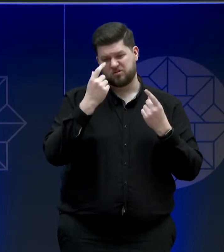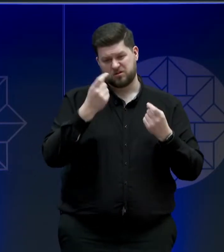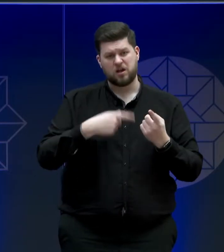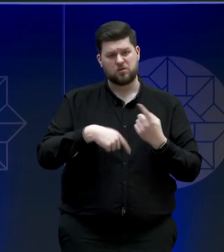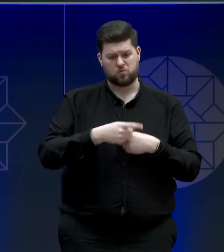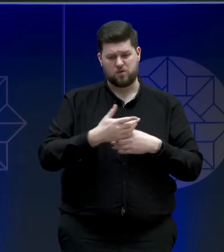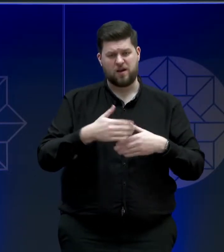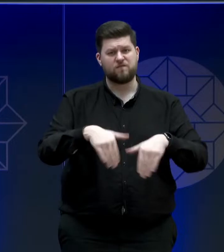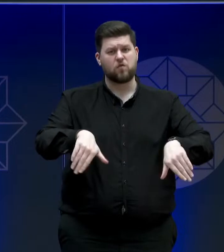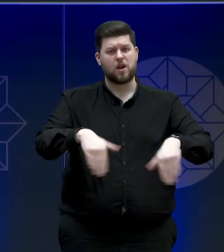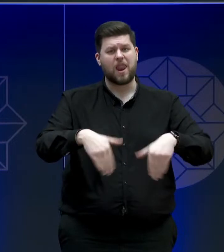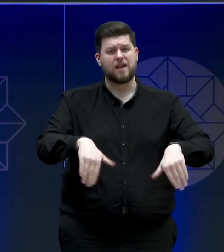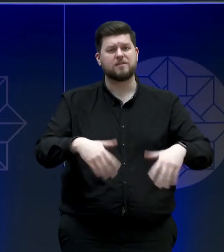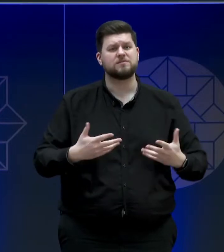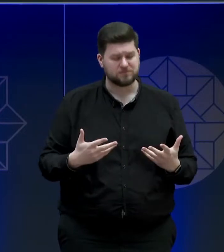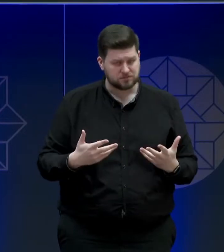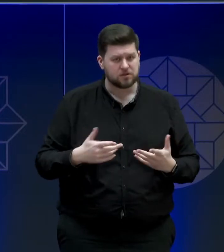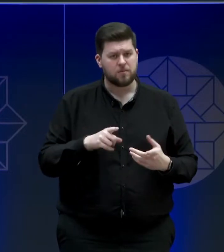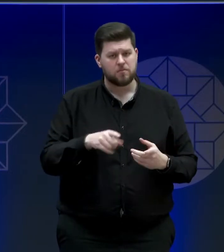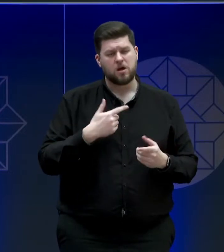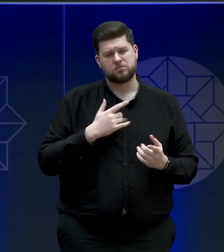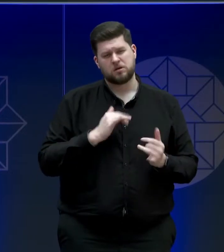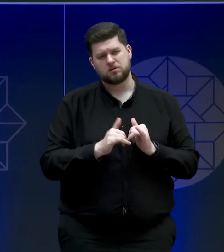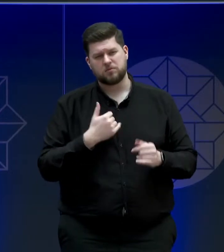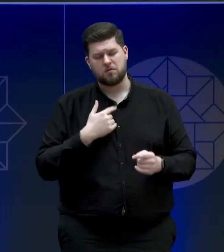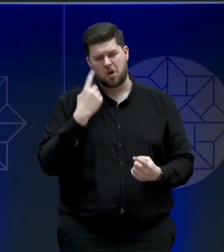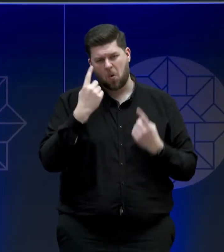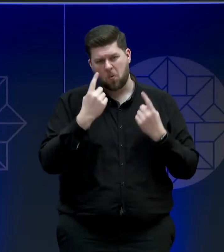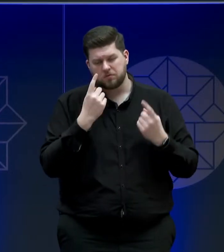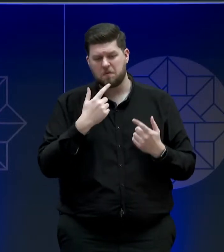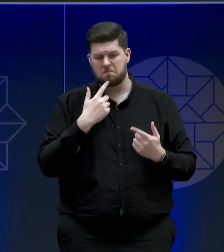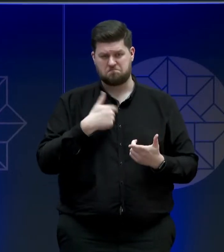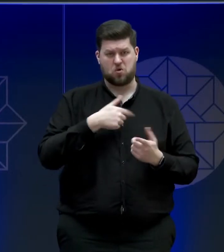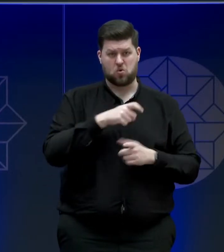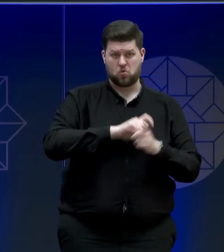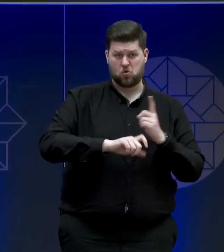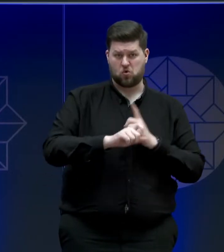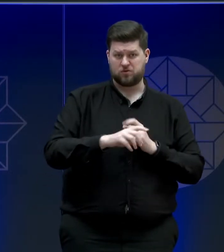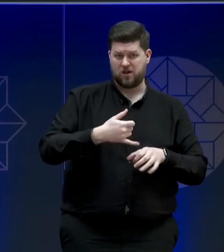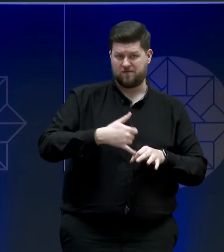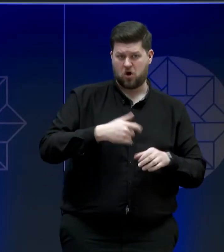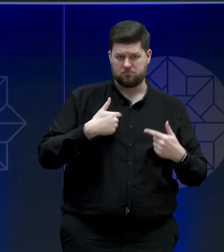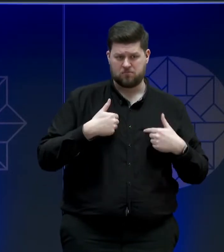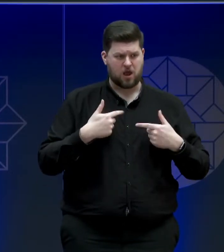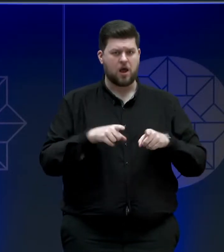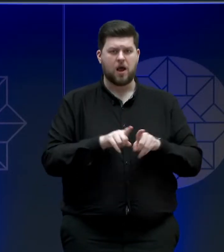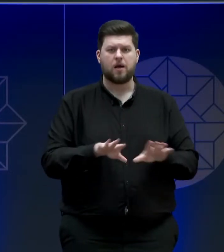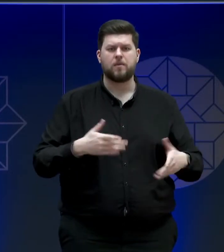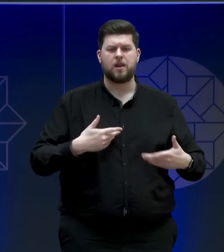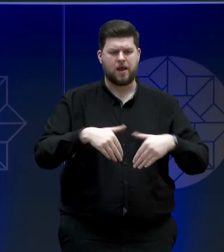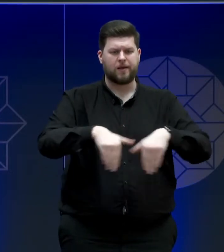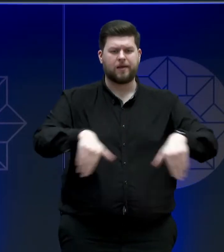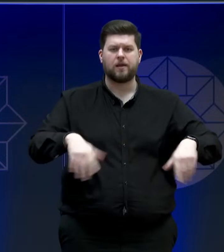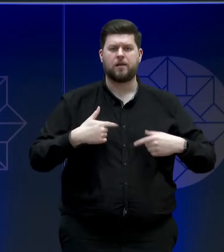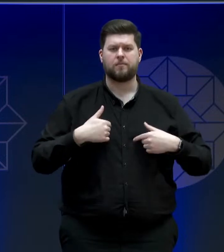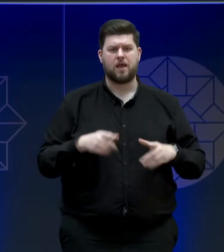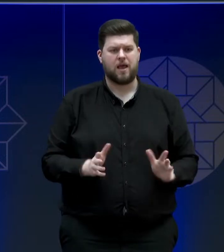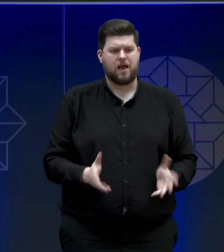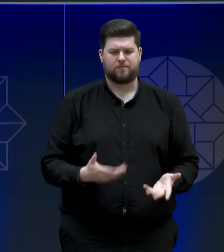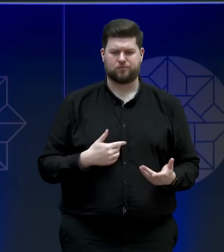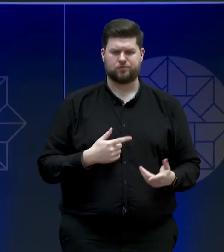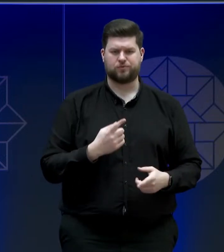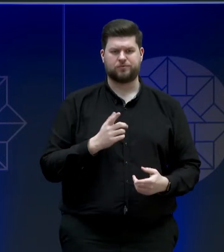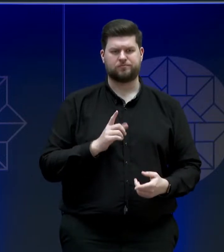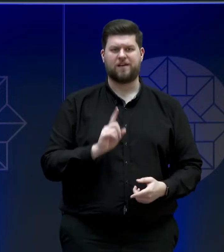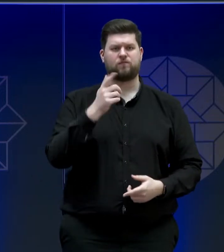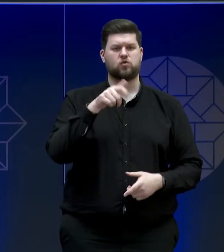for a second, but it does leave me wondering sometimes whether that leaves me as a community pharmacist as the front gate, the ring doorbell, or possibly even the doormat.